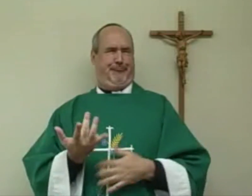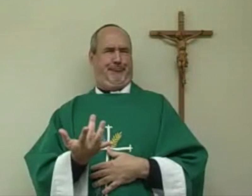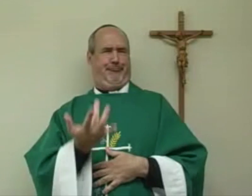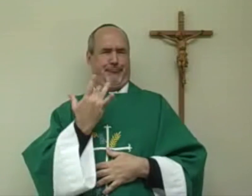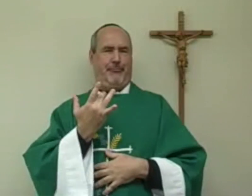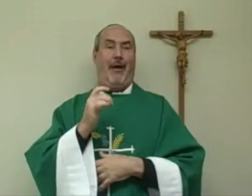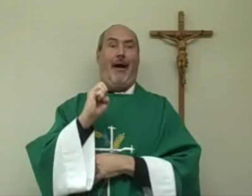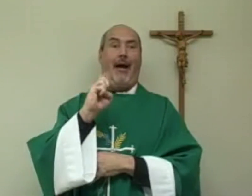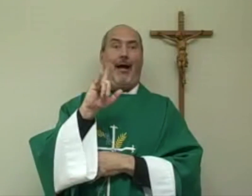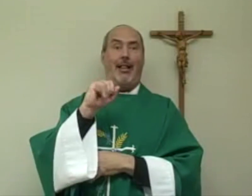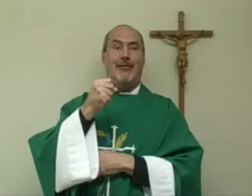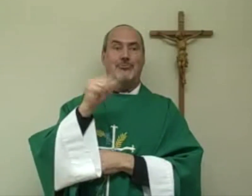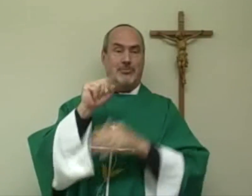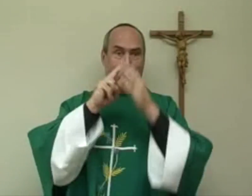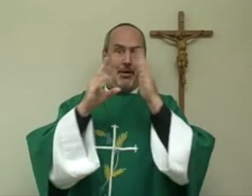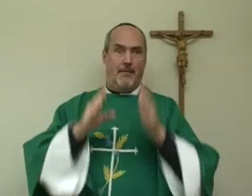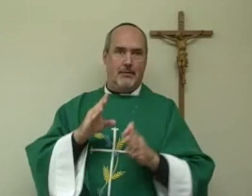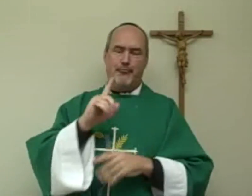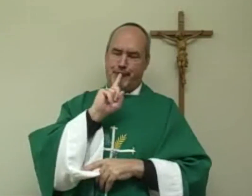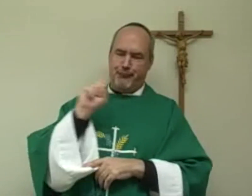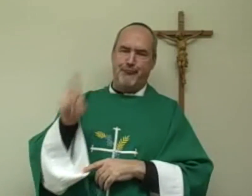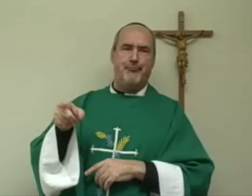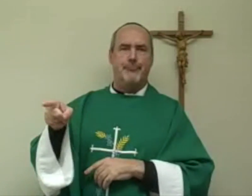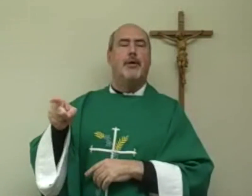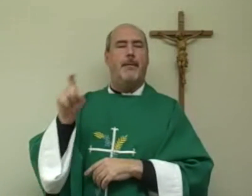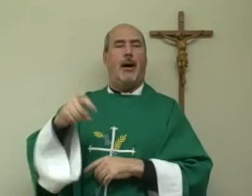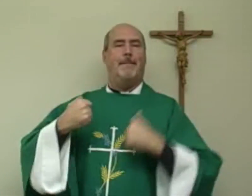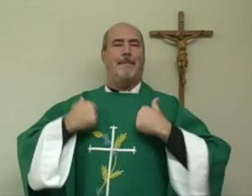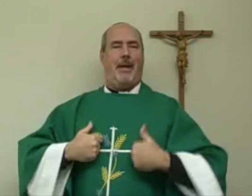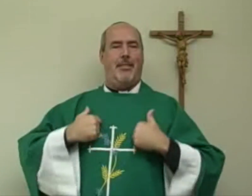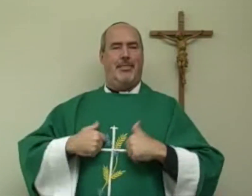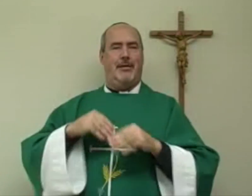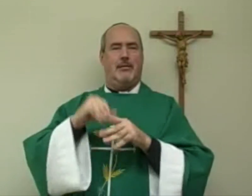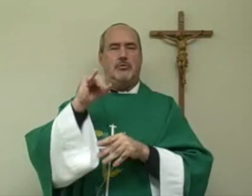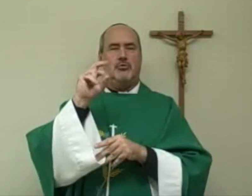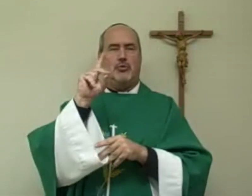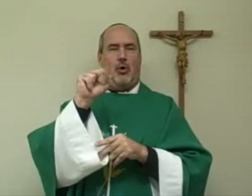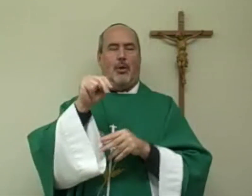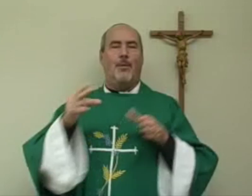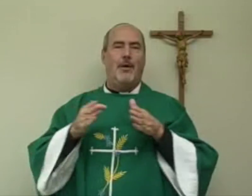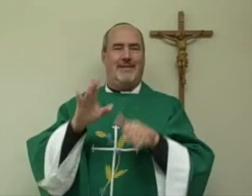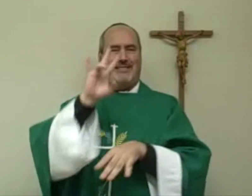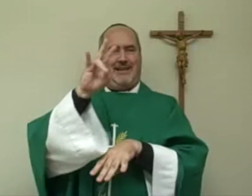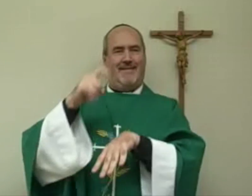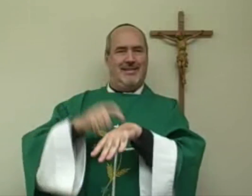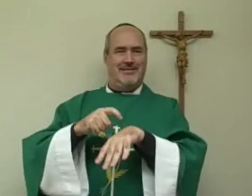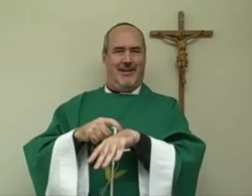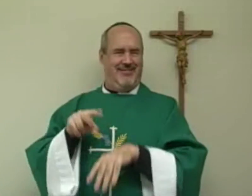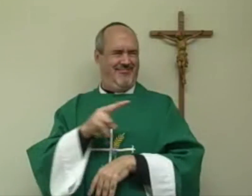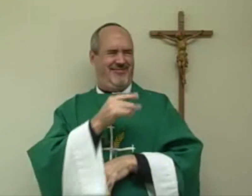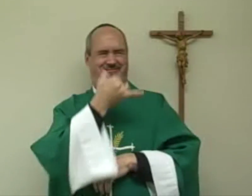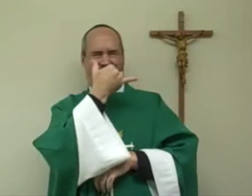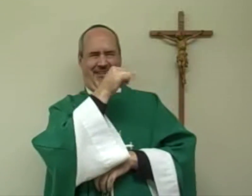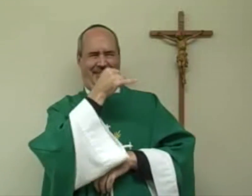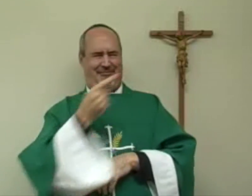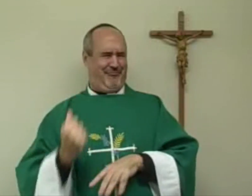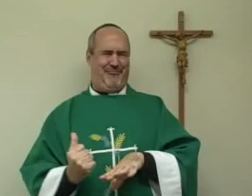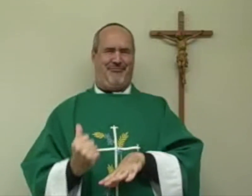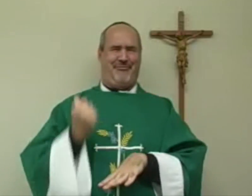had leprosy, but he was healed. And the Elisha the prophet told Naaman to bathe in the river Jordan 7 times, but